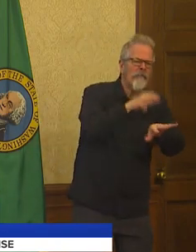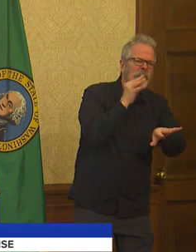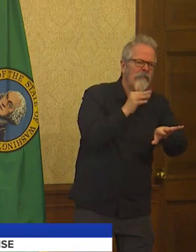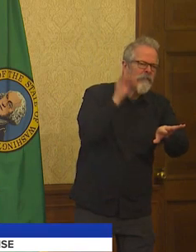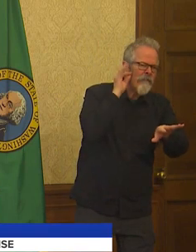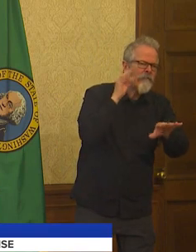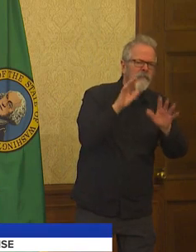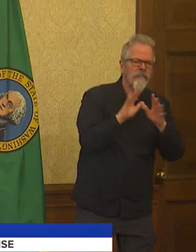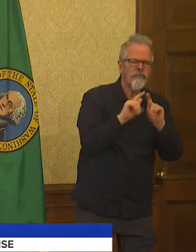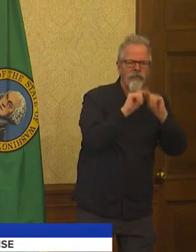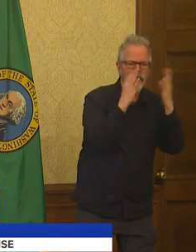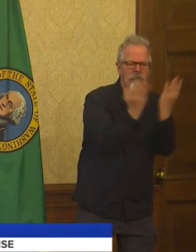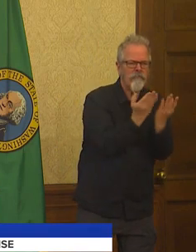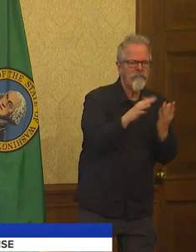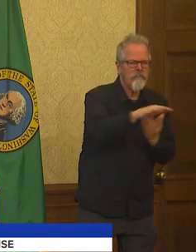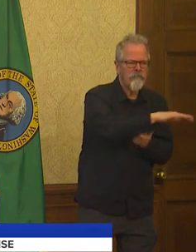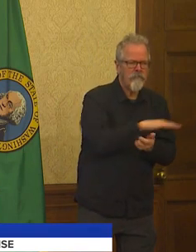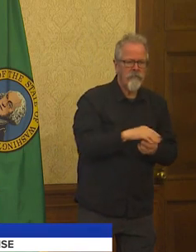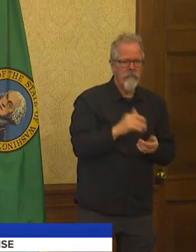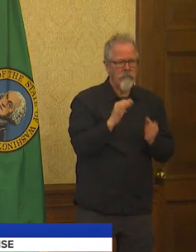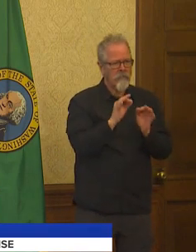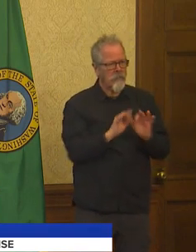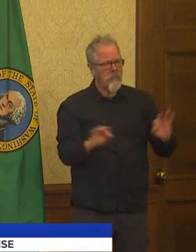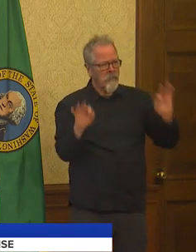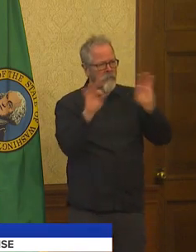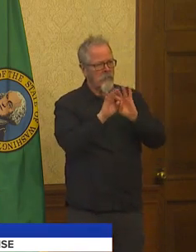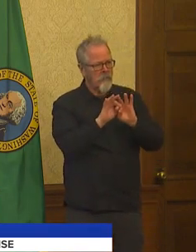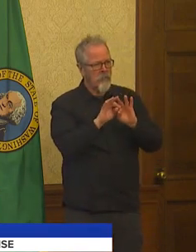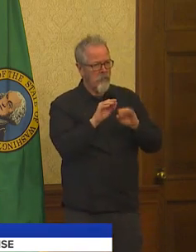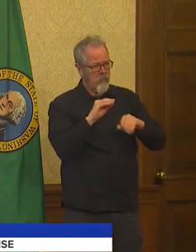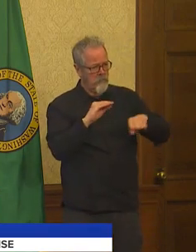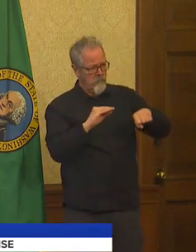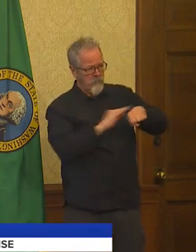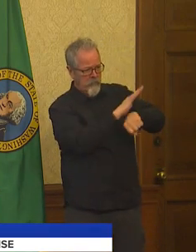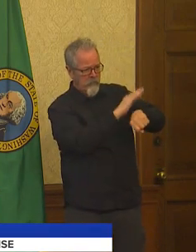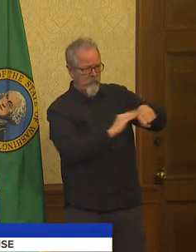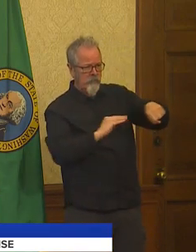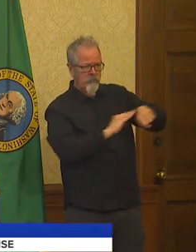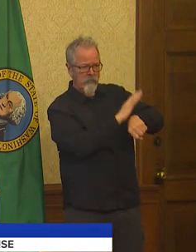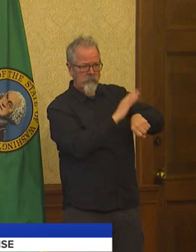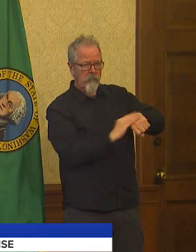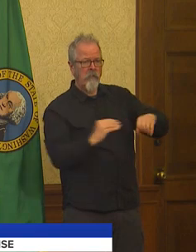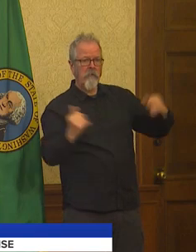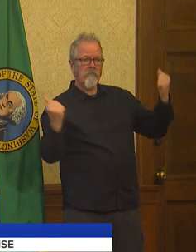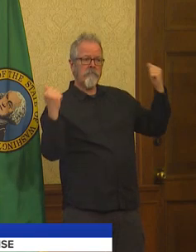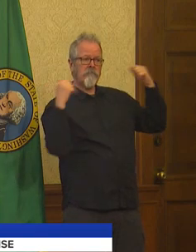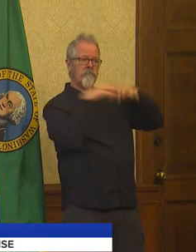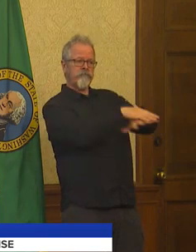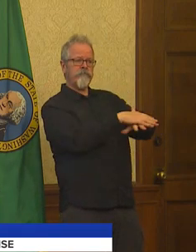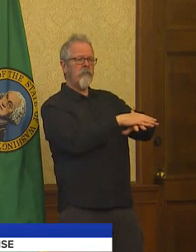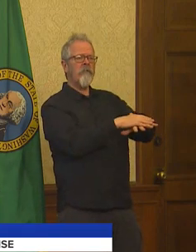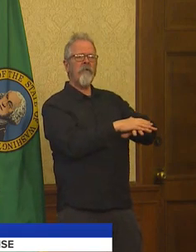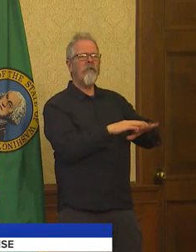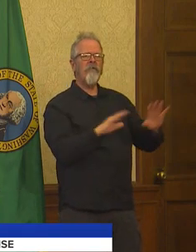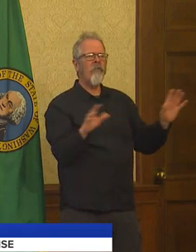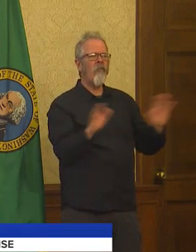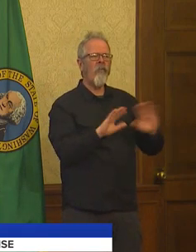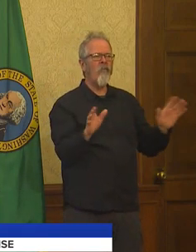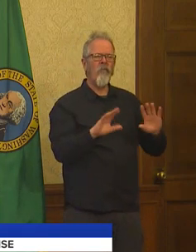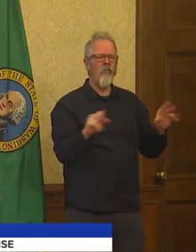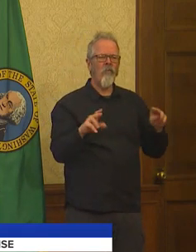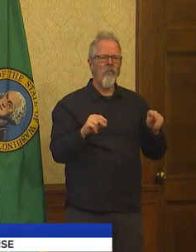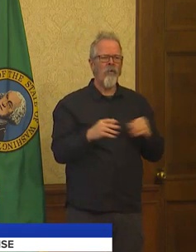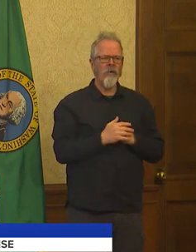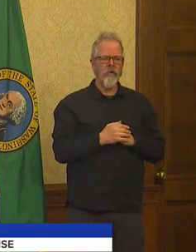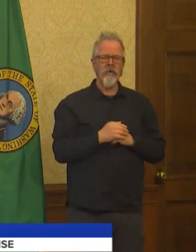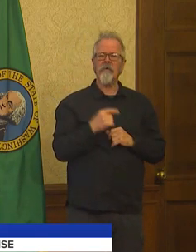trailheads, putting these communities at risk. For this reason, we're not opening every park and are working with our partners to